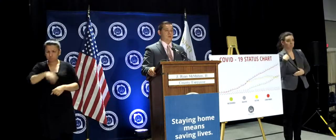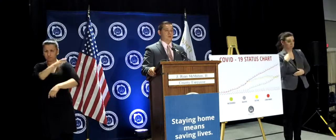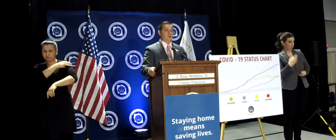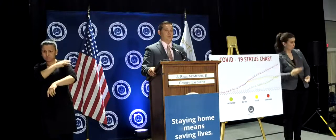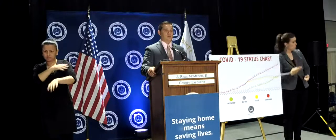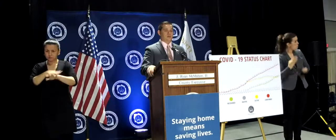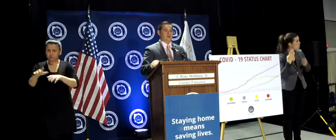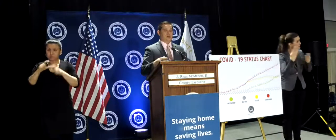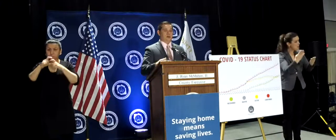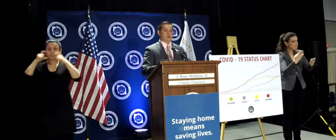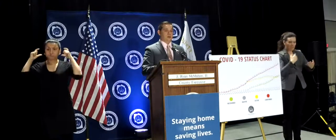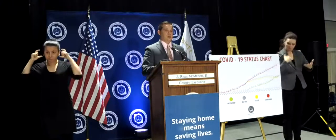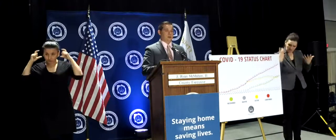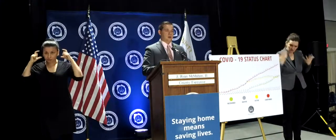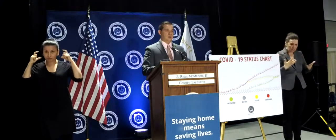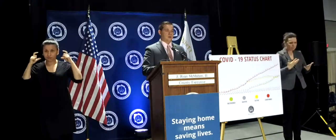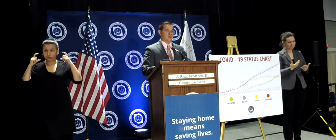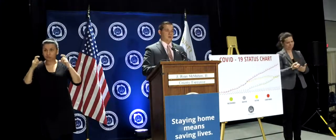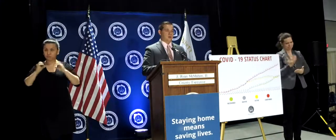We